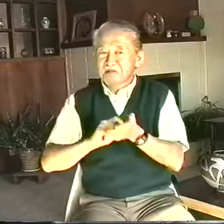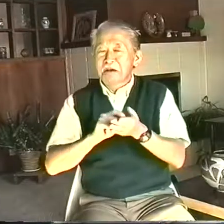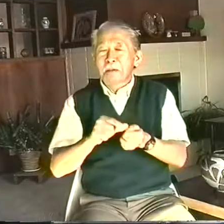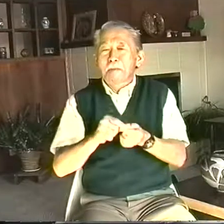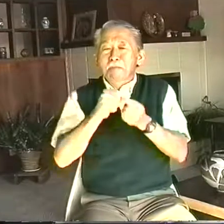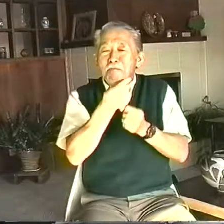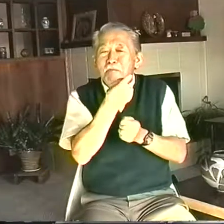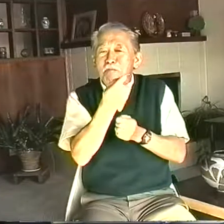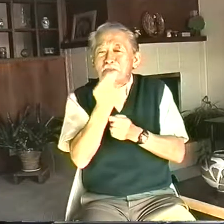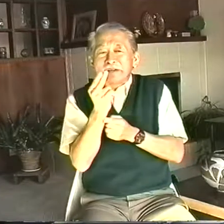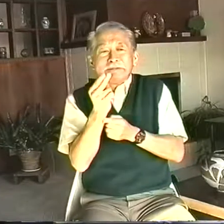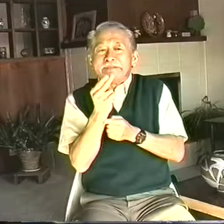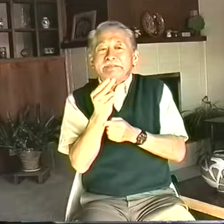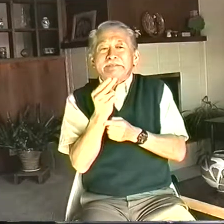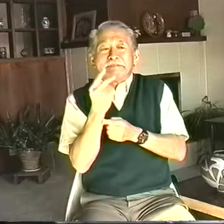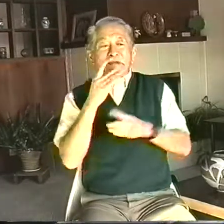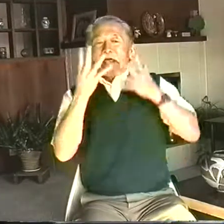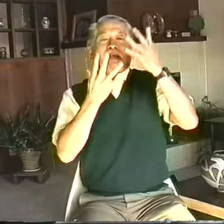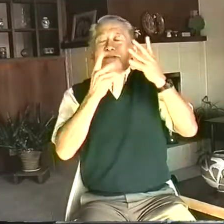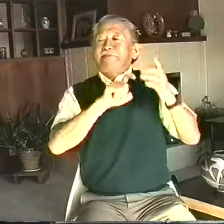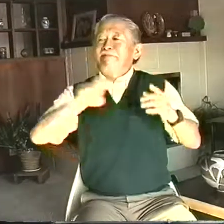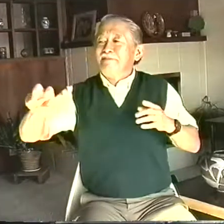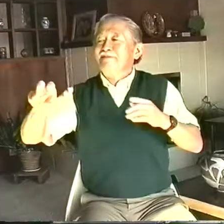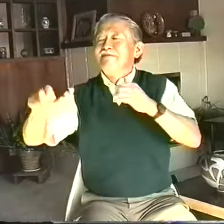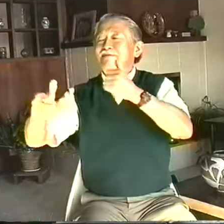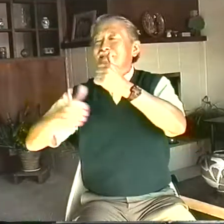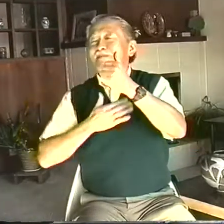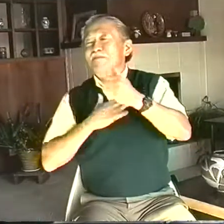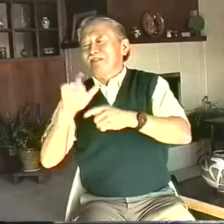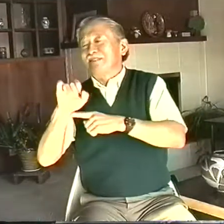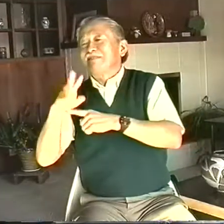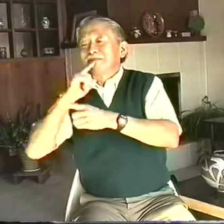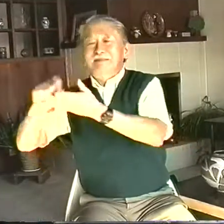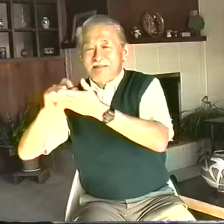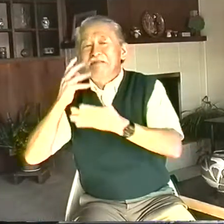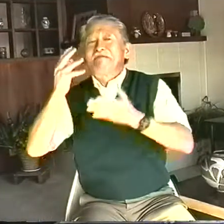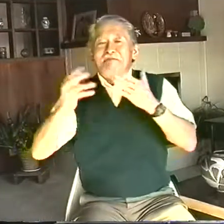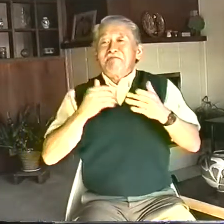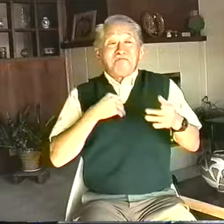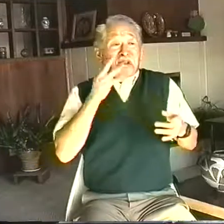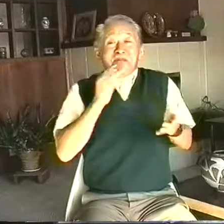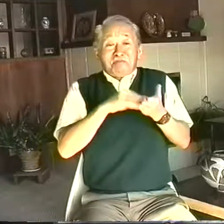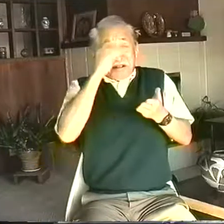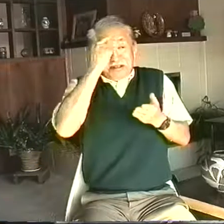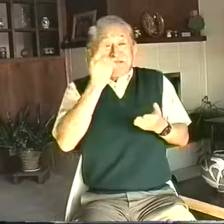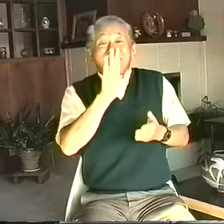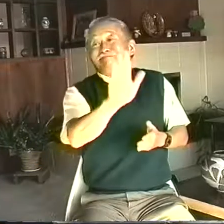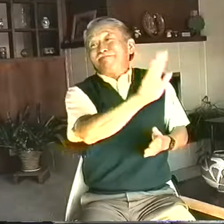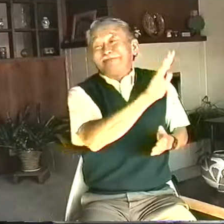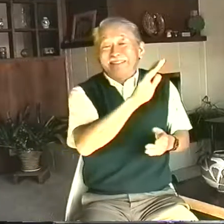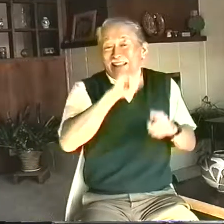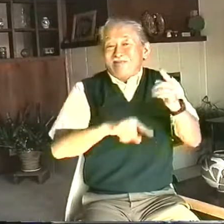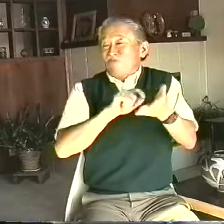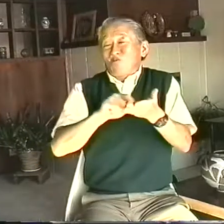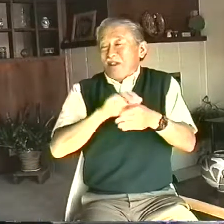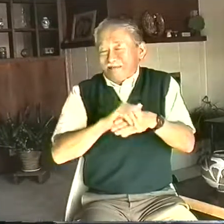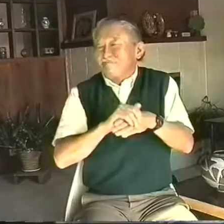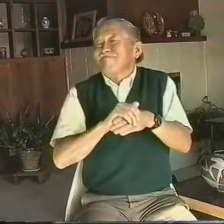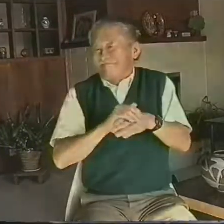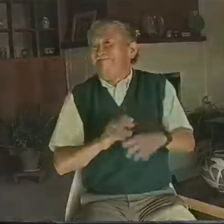store accepted my deafness and were willing to write, except for a couple who preferred going to my clerk and asking for assistance there. I